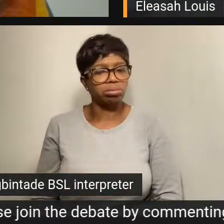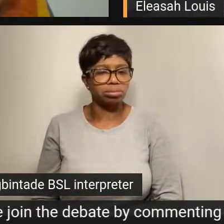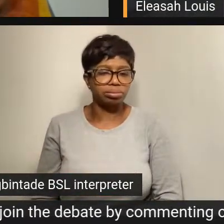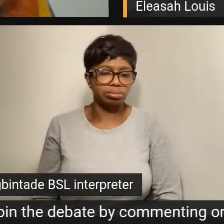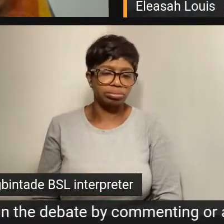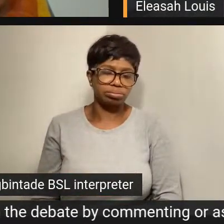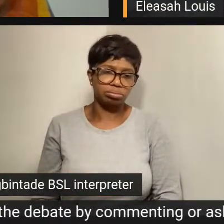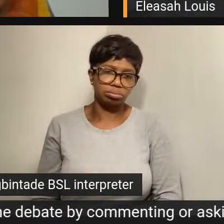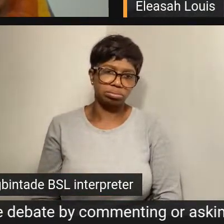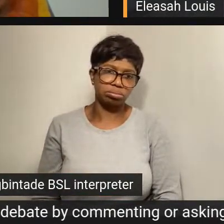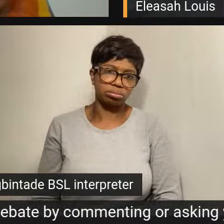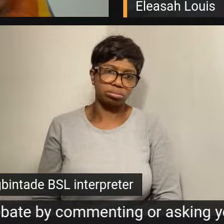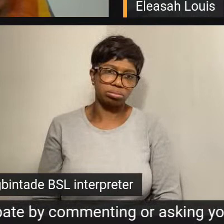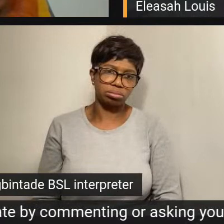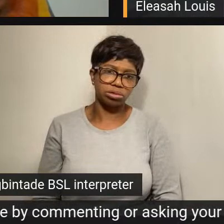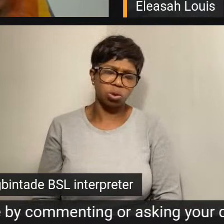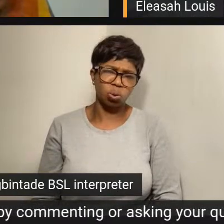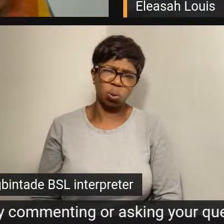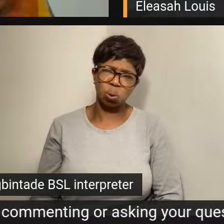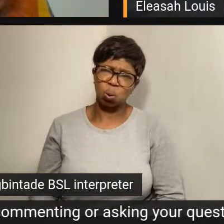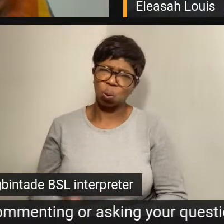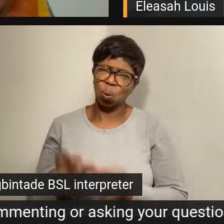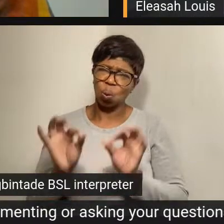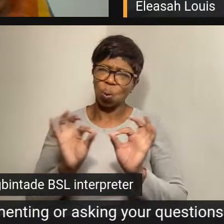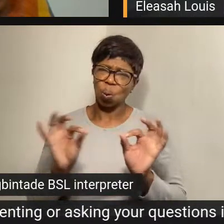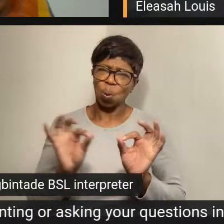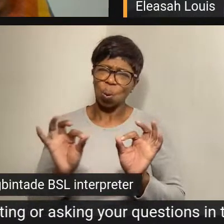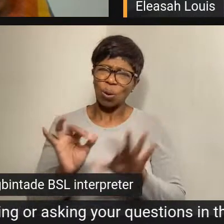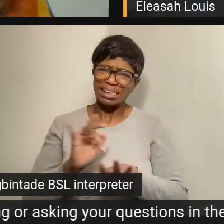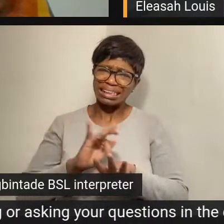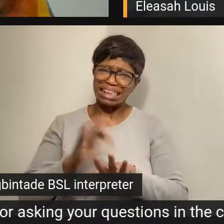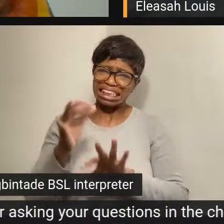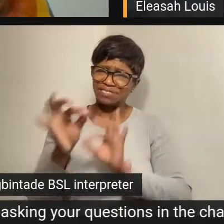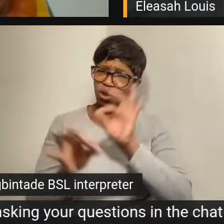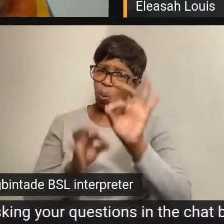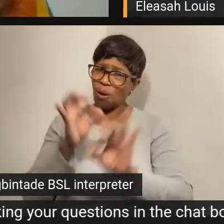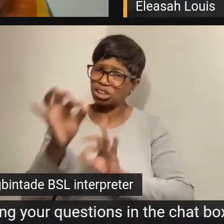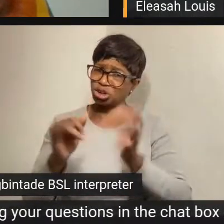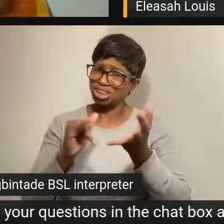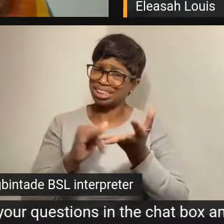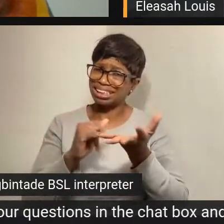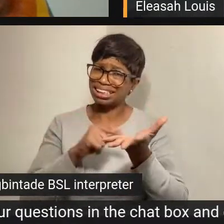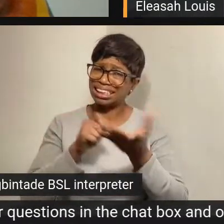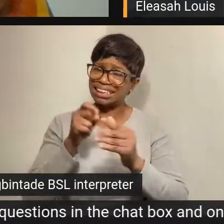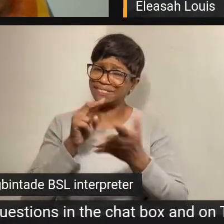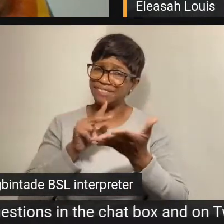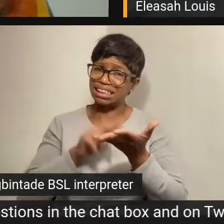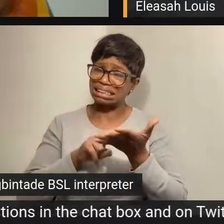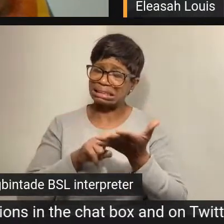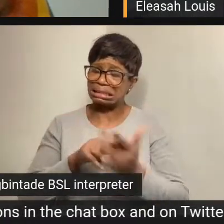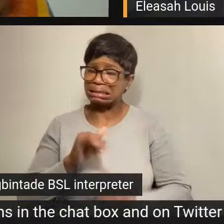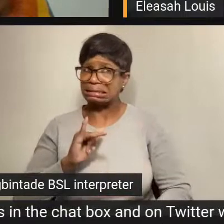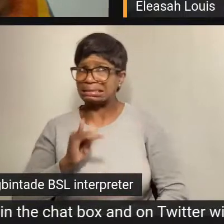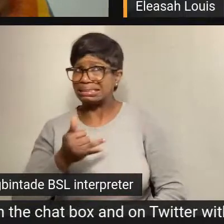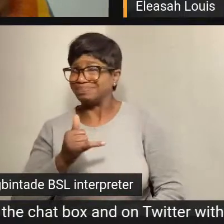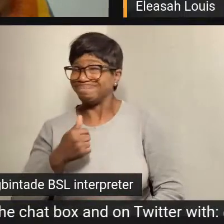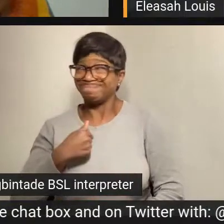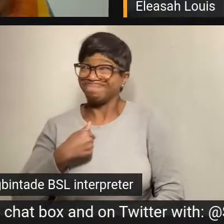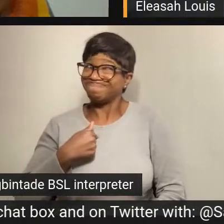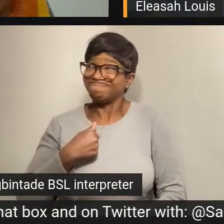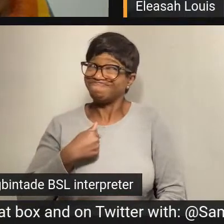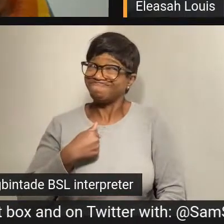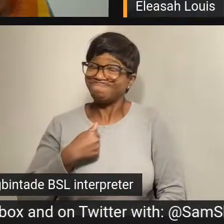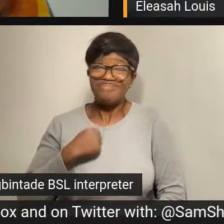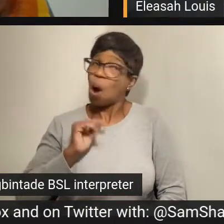That's a really, really sensitive question, Stephen, that you're asking me. I might choose not to go